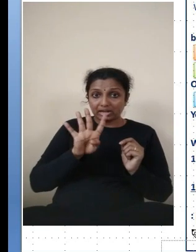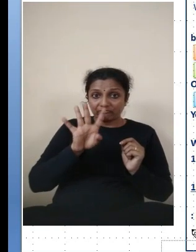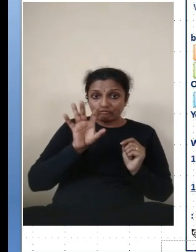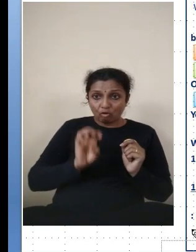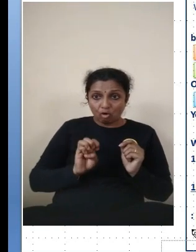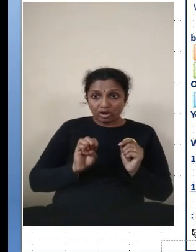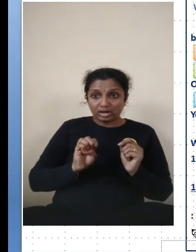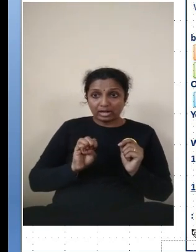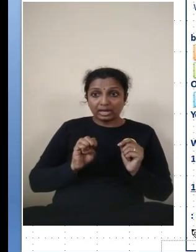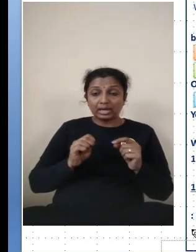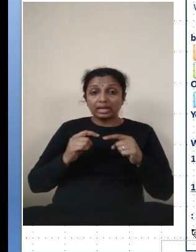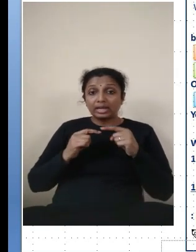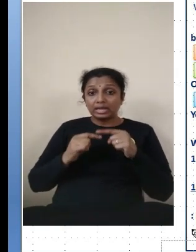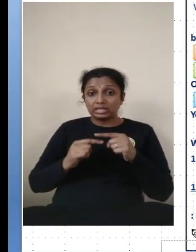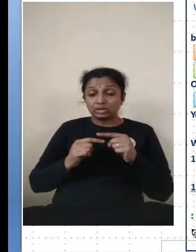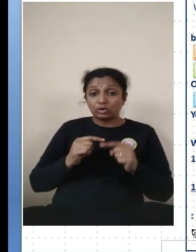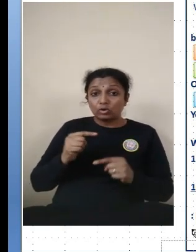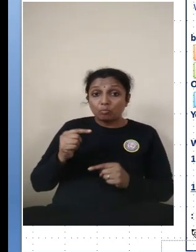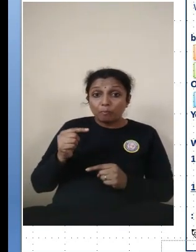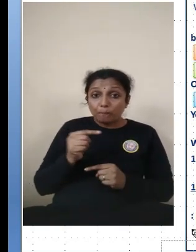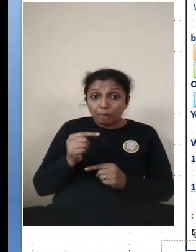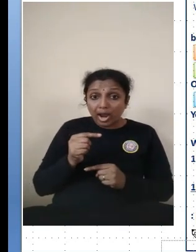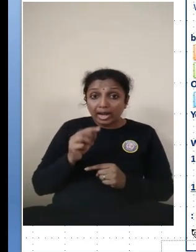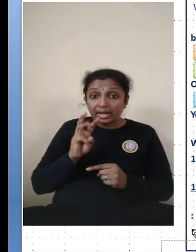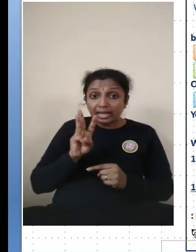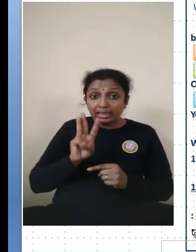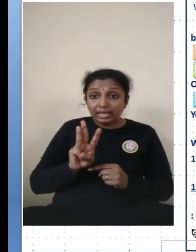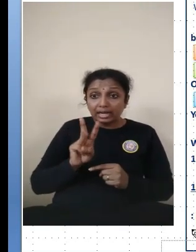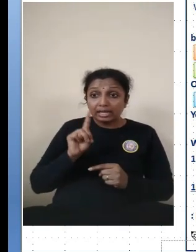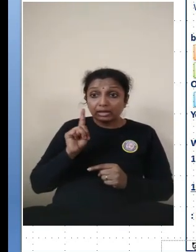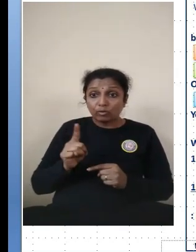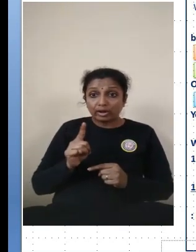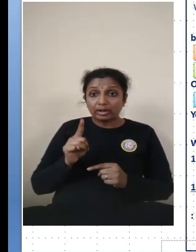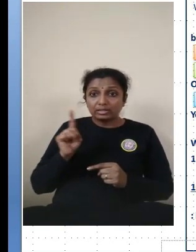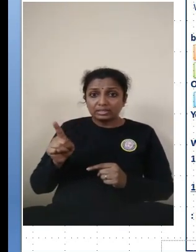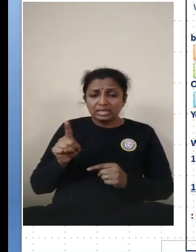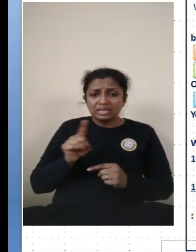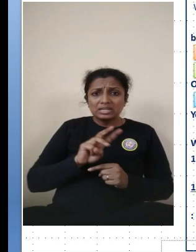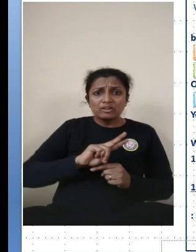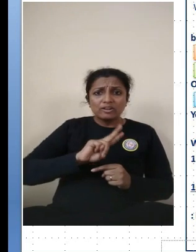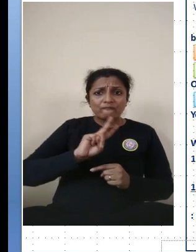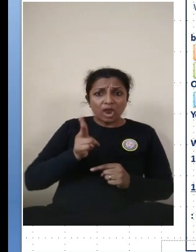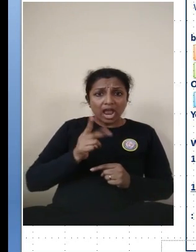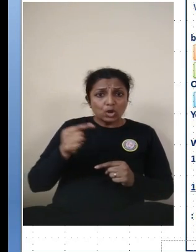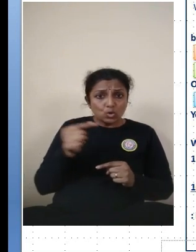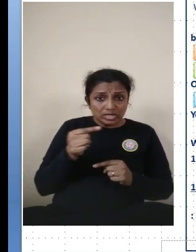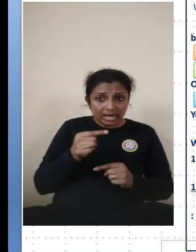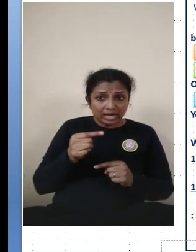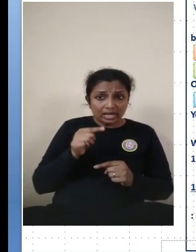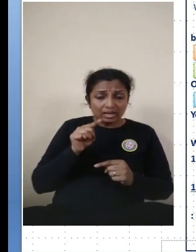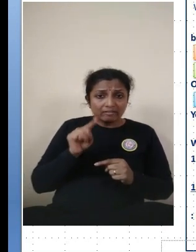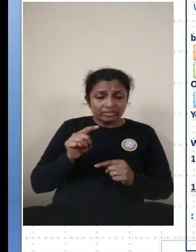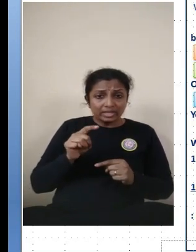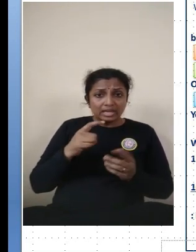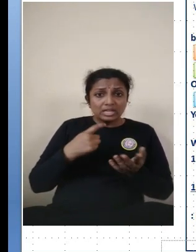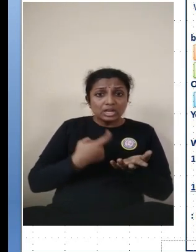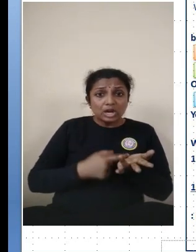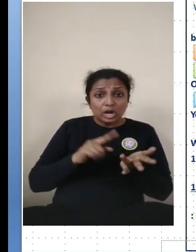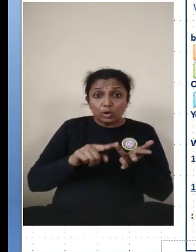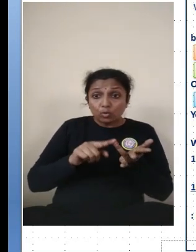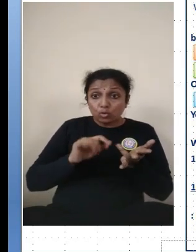minus 4 into 2 into 5. So the value becomes minus 31. So since the value is negative, the roots